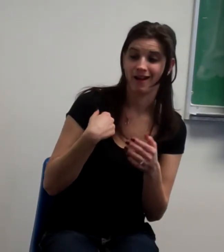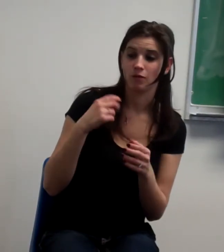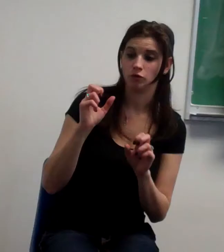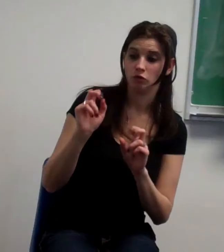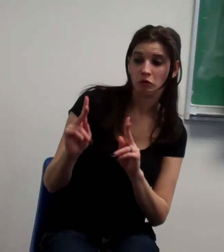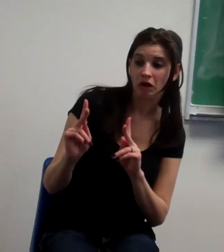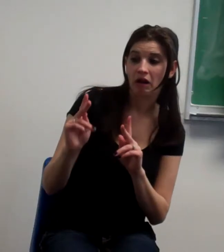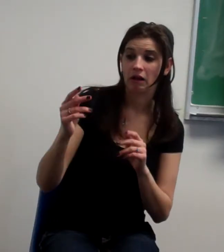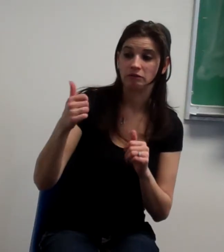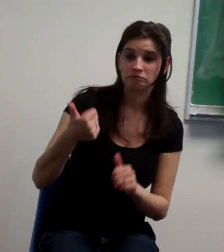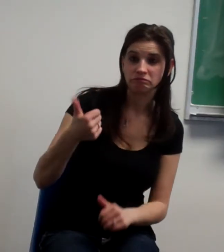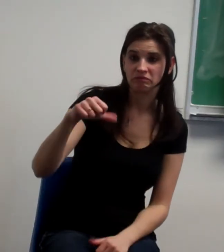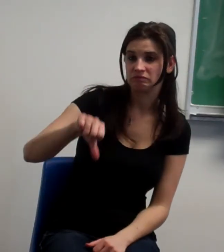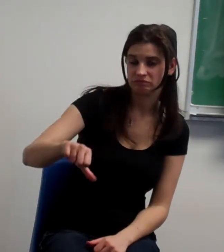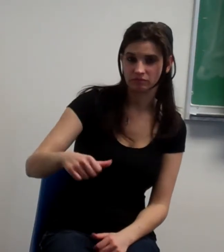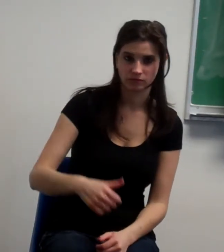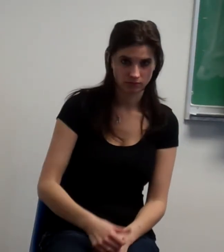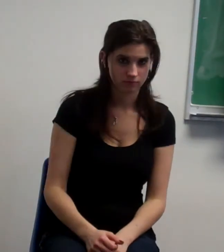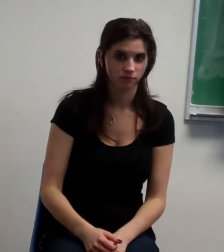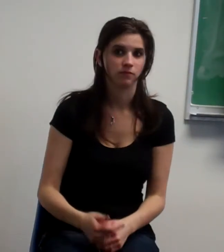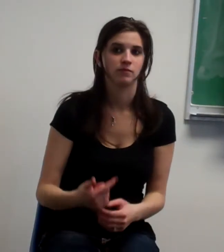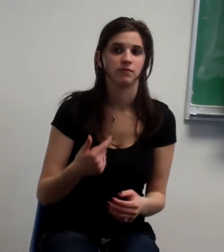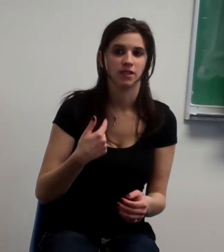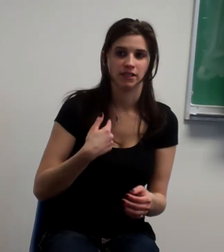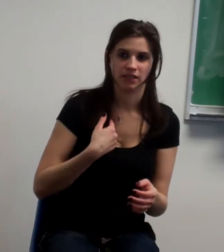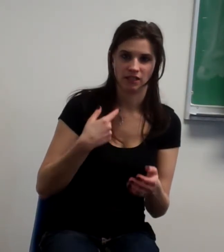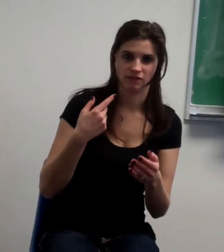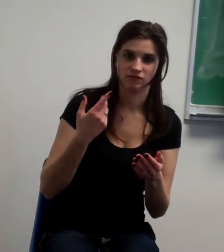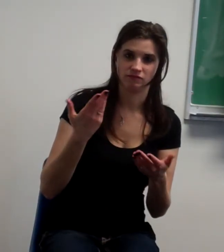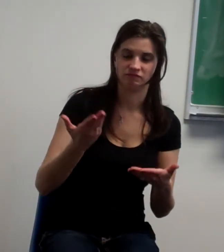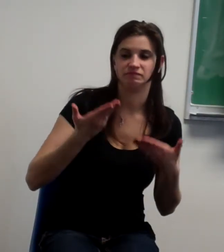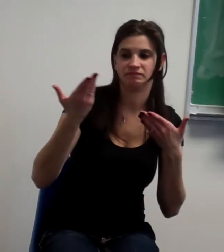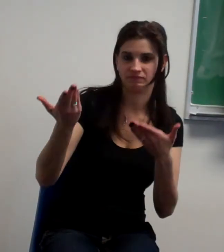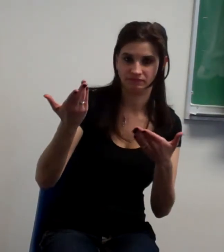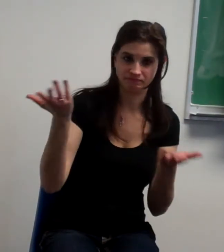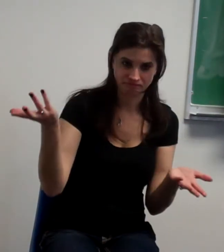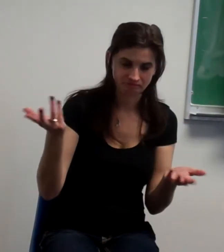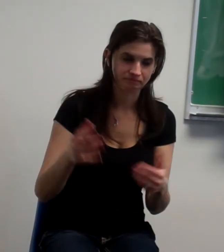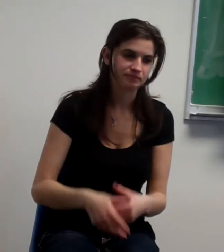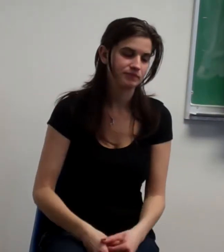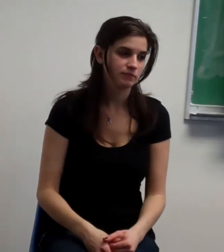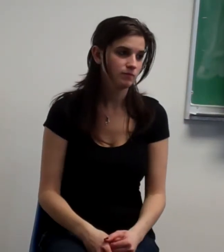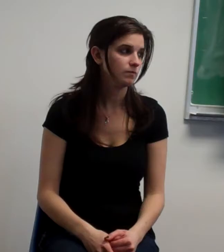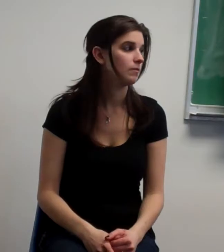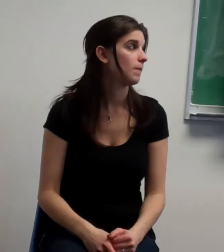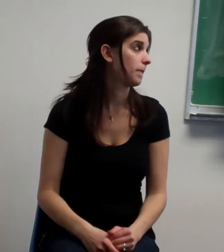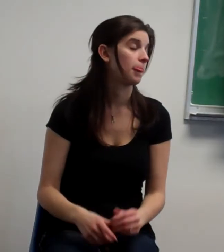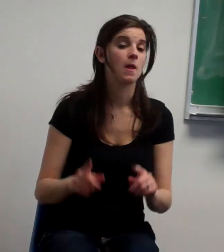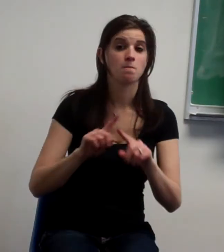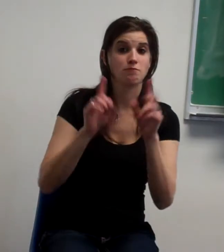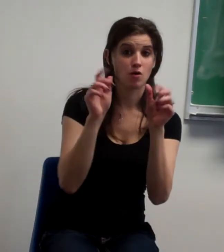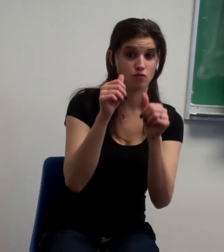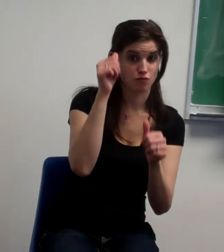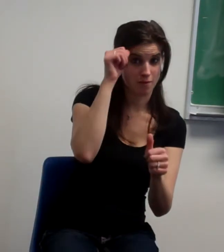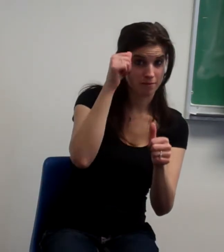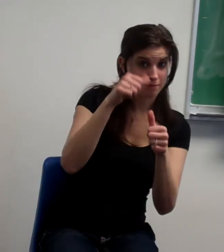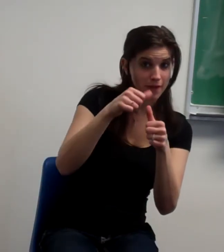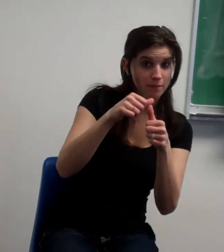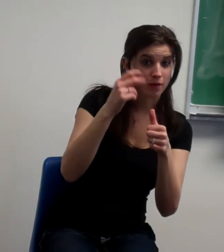well, no, I wouldn't do this, or yeah, that sounds like a really good idea. Okay. But the thing to remember, if you're thinking about working and pairing up, is